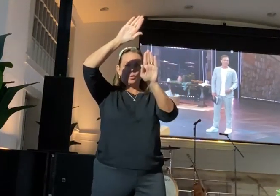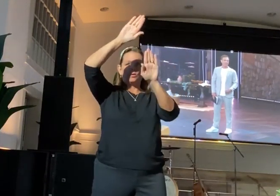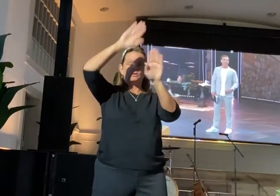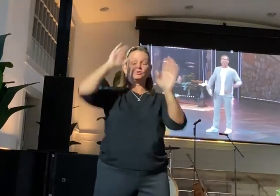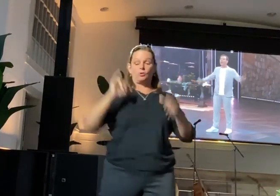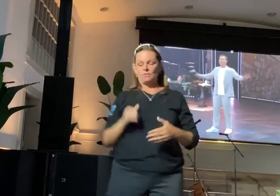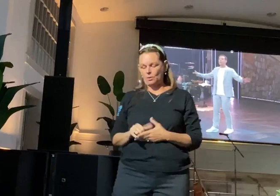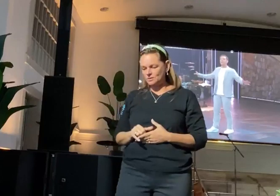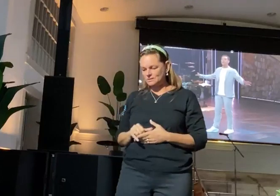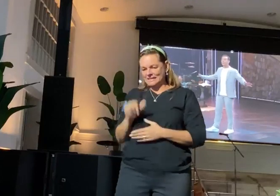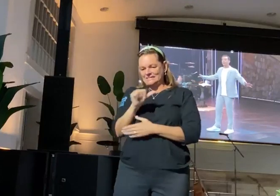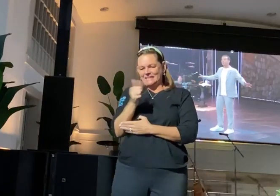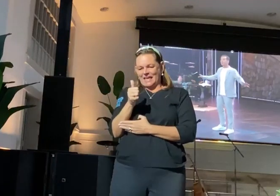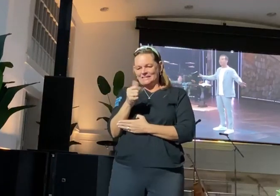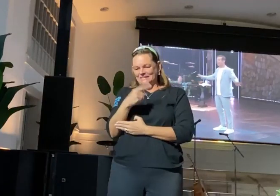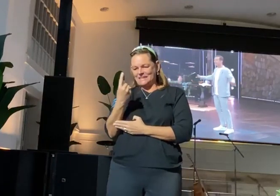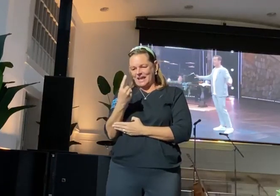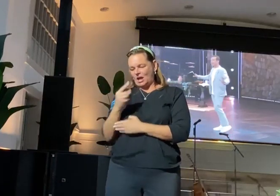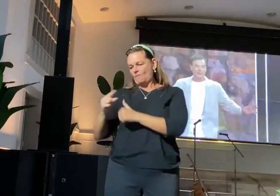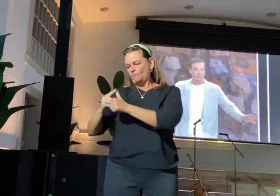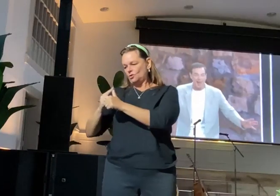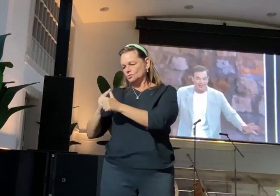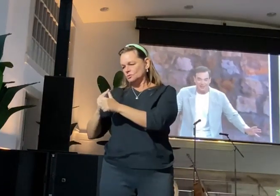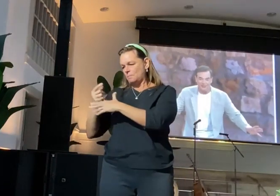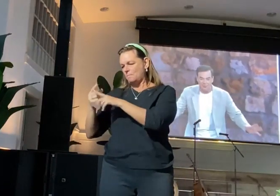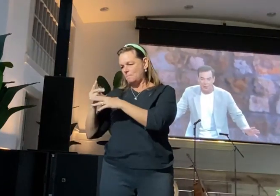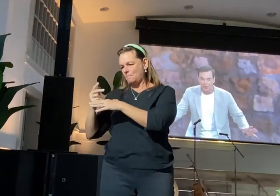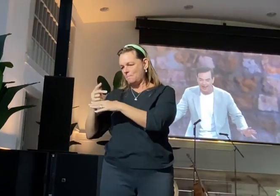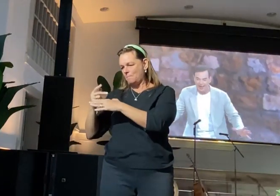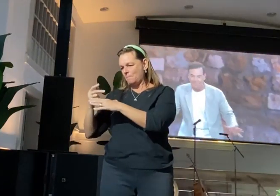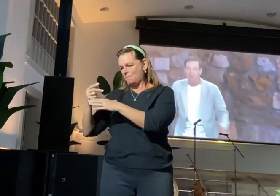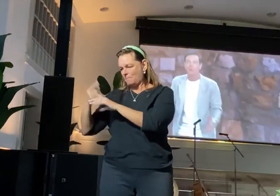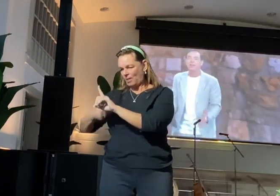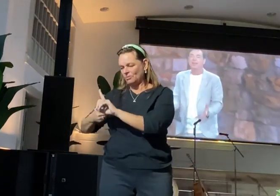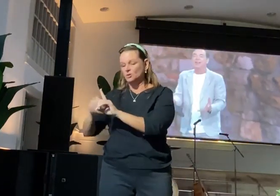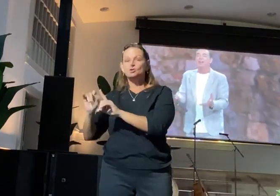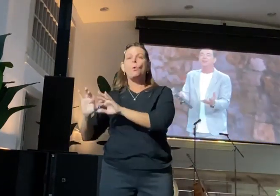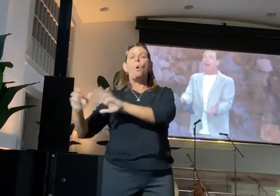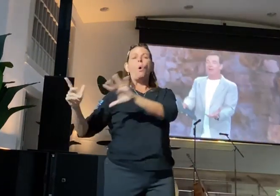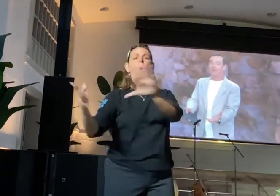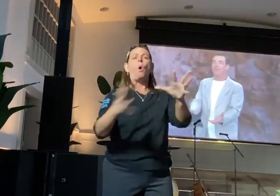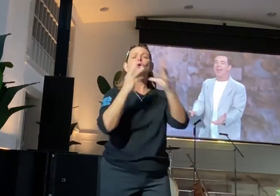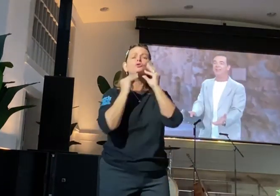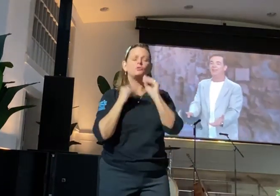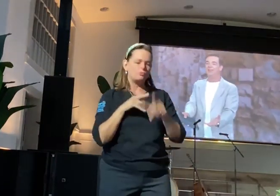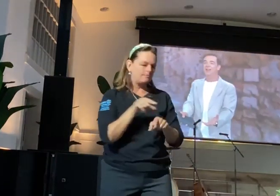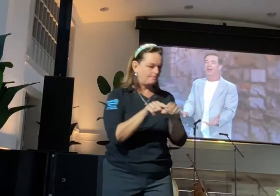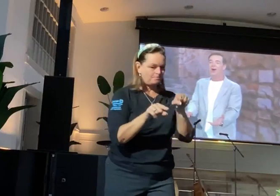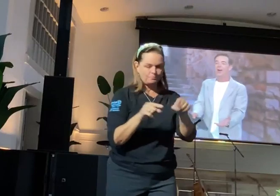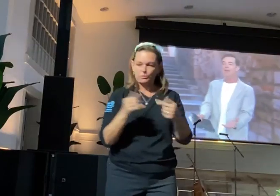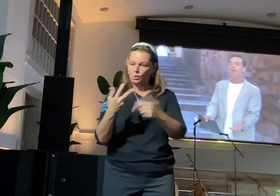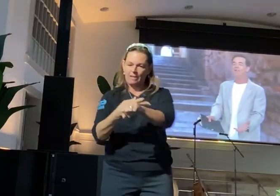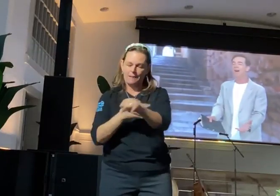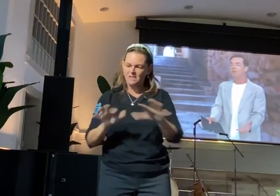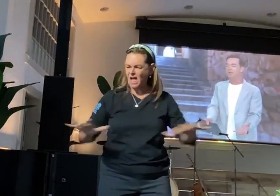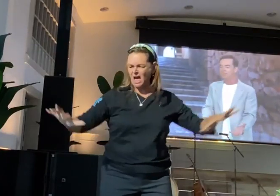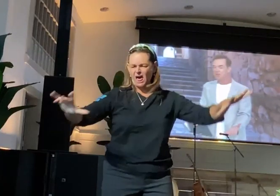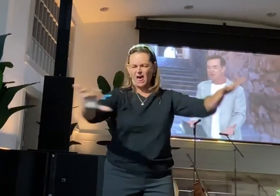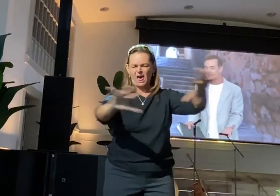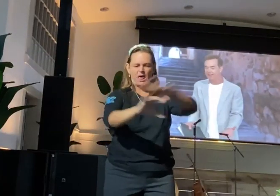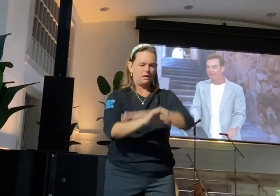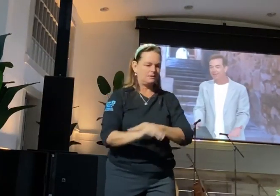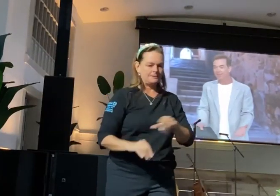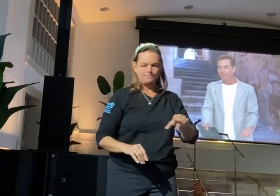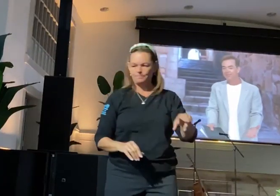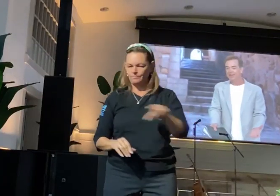month. So when all the Jewish fathers were selecting a spotless, pure lamb that would be sacrificed, our Heavenly Father